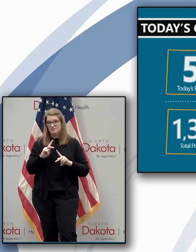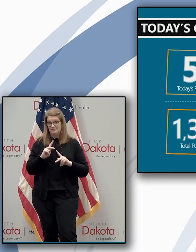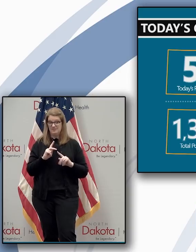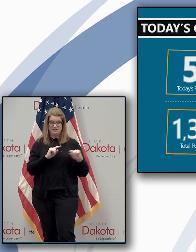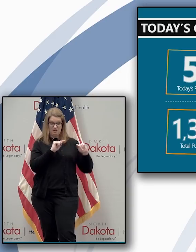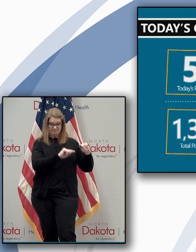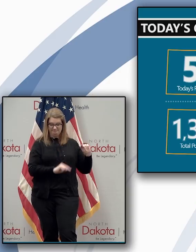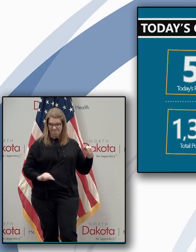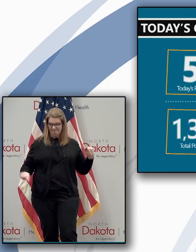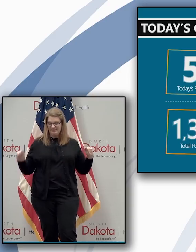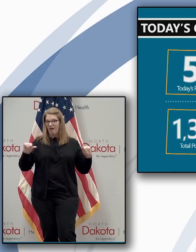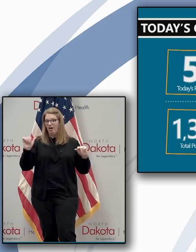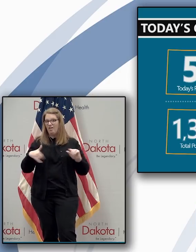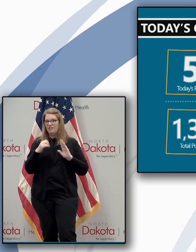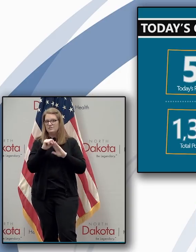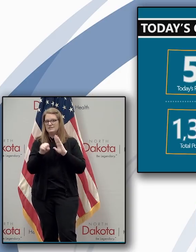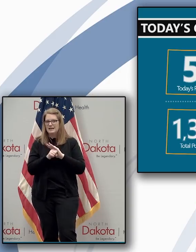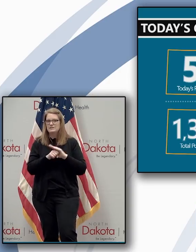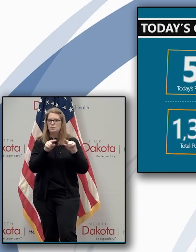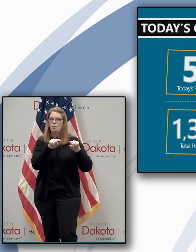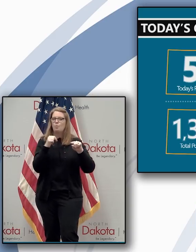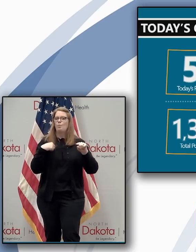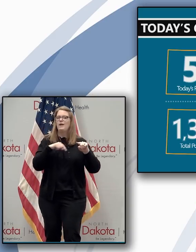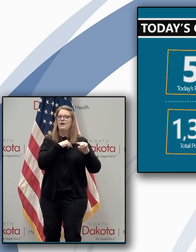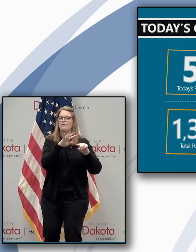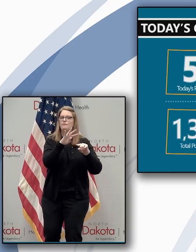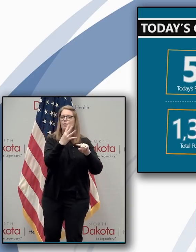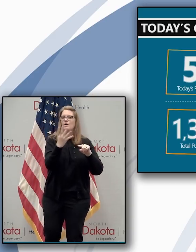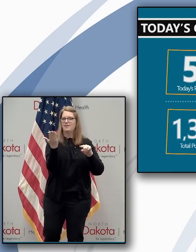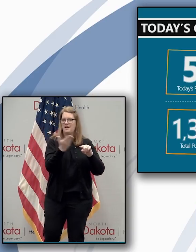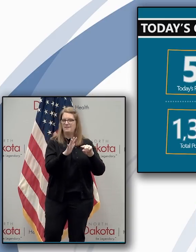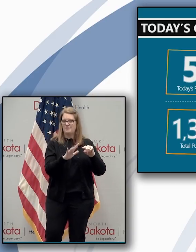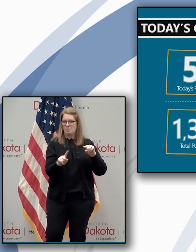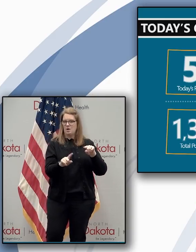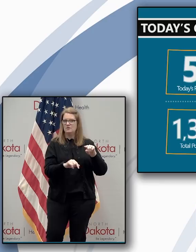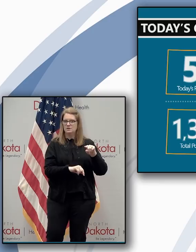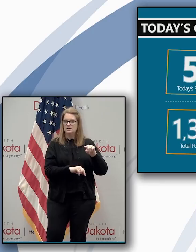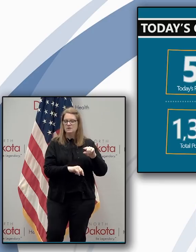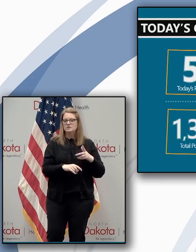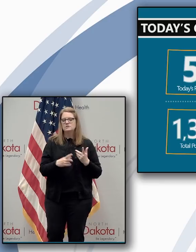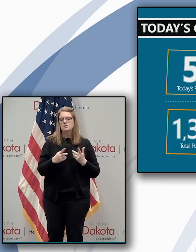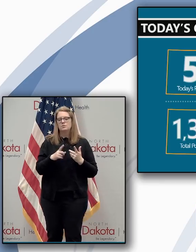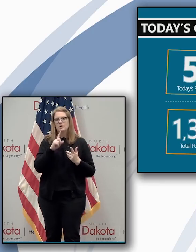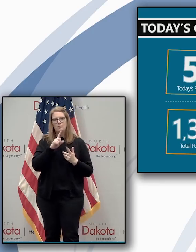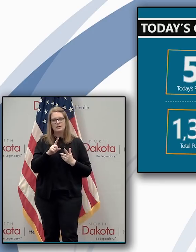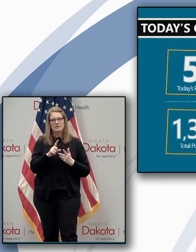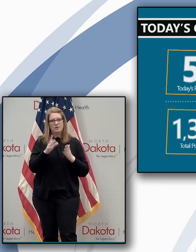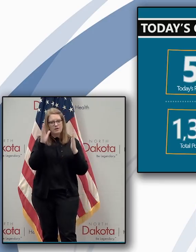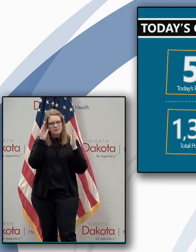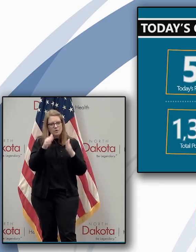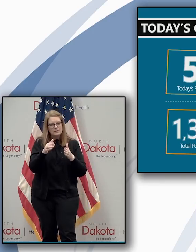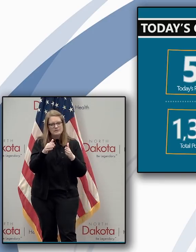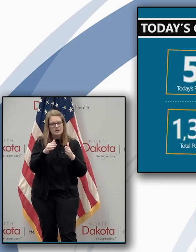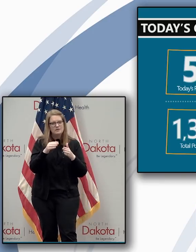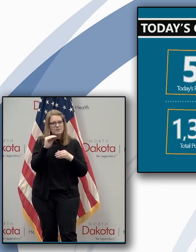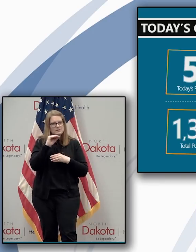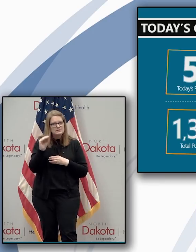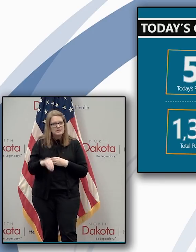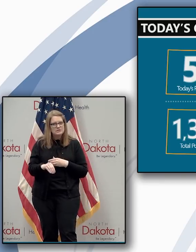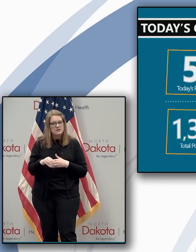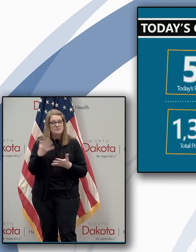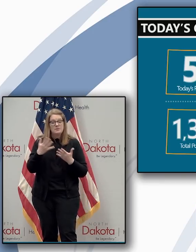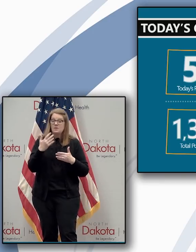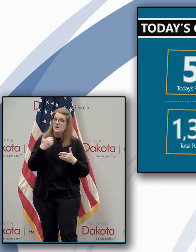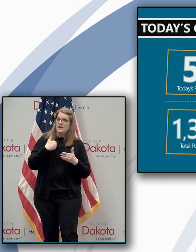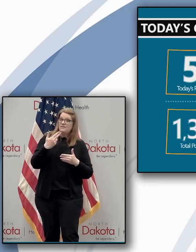indication of. And so again, the key here is to focus on the percentage, not on the absolute number, because we may end up with higher absolute